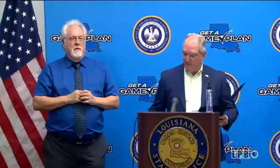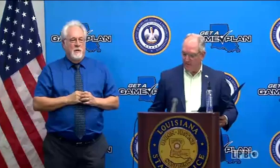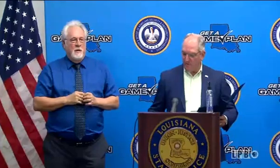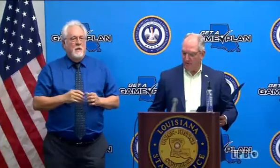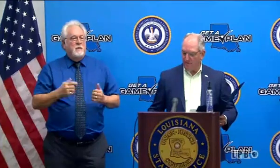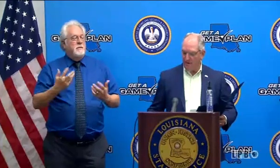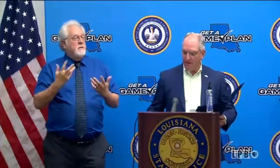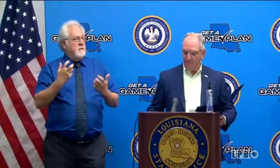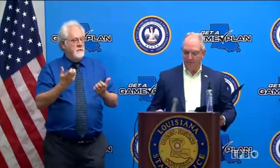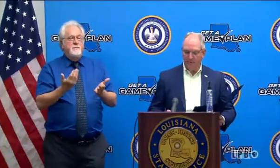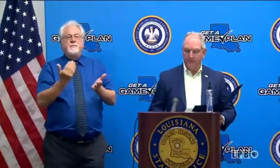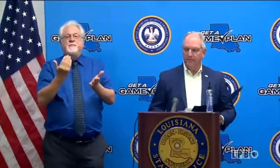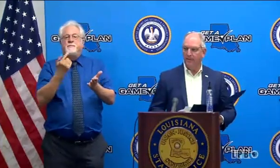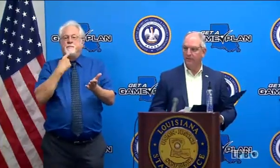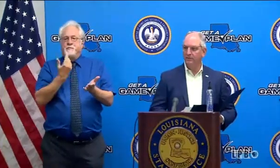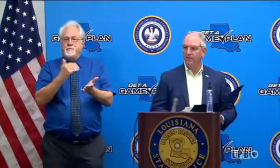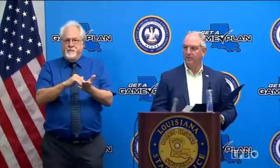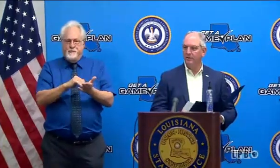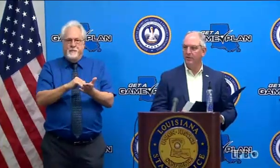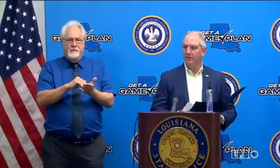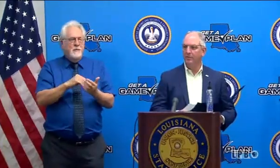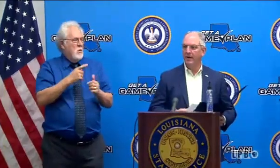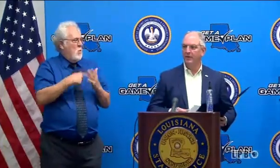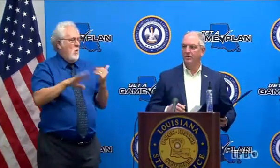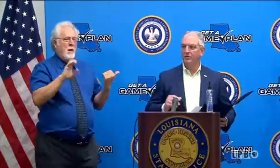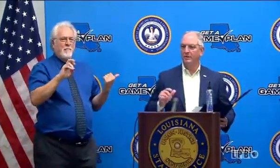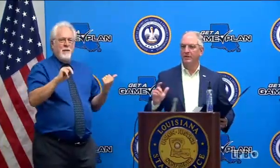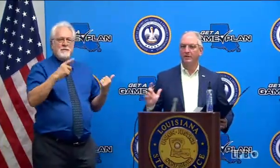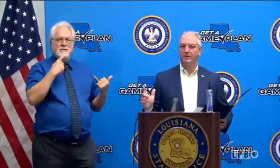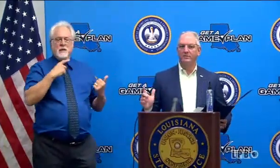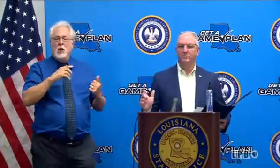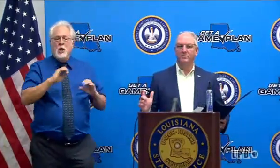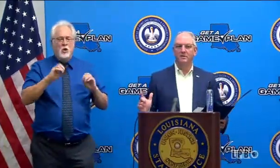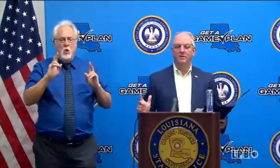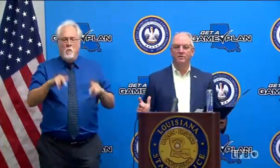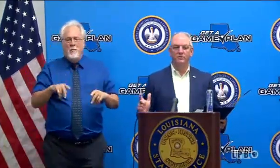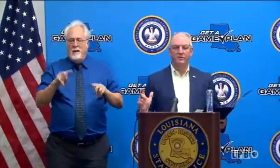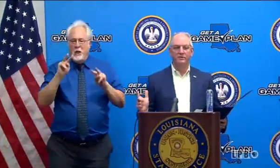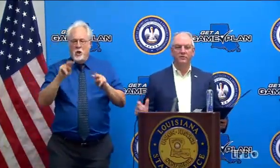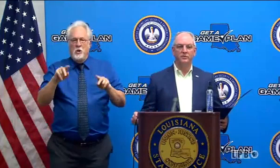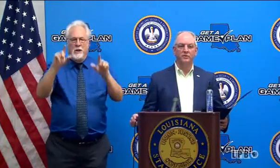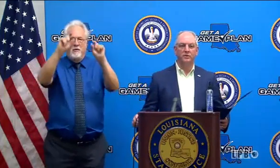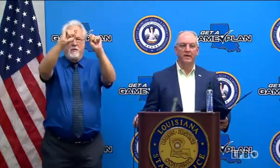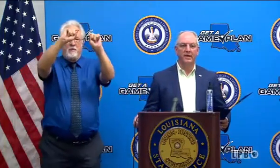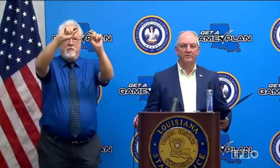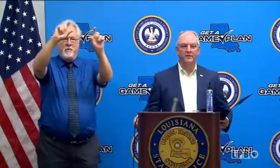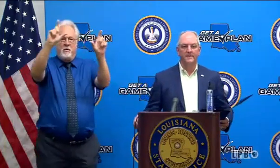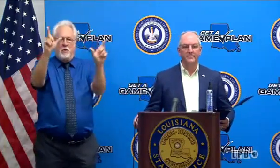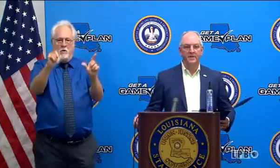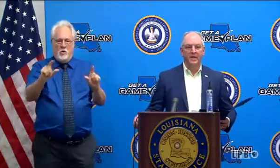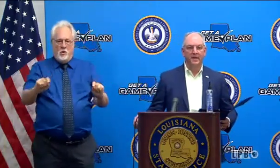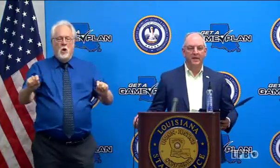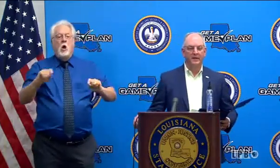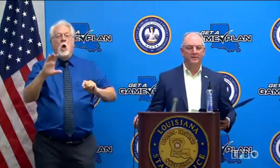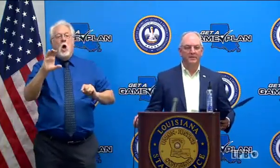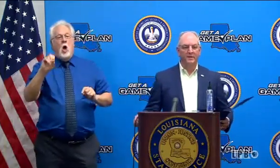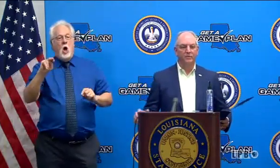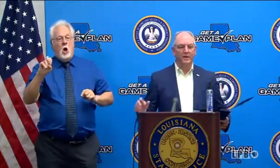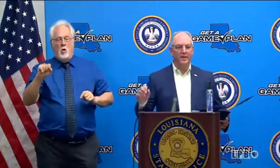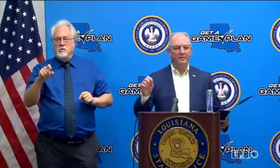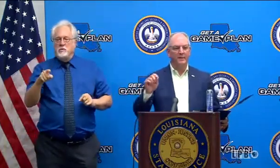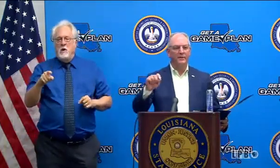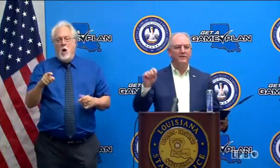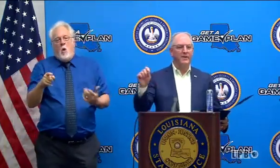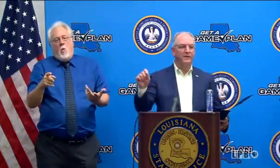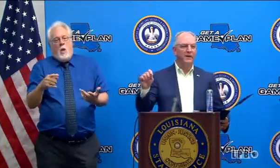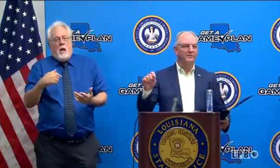I do want to reiterate a couple of points that Ben just mentioned. Nobody should look at these cones for these two hurricanes and to say,